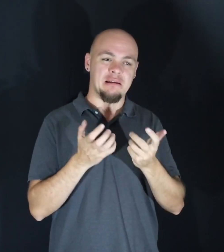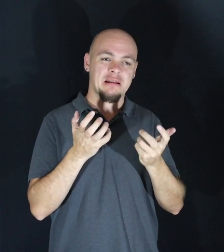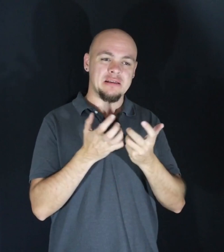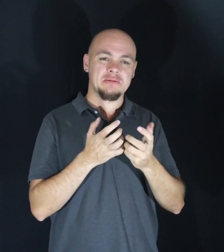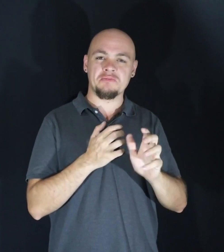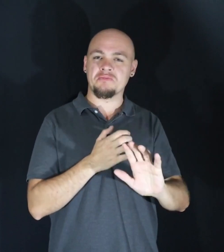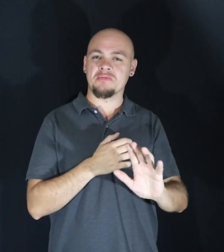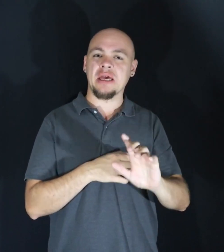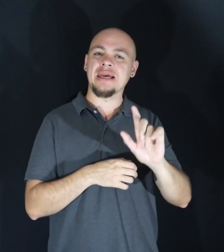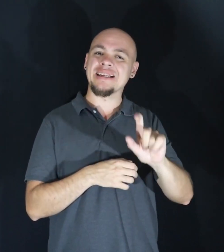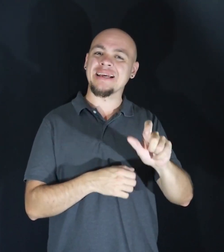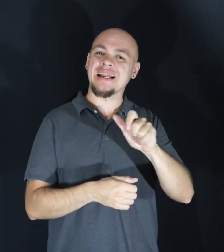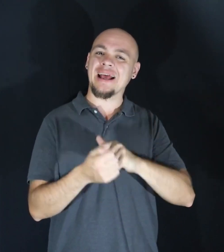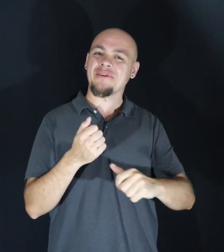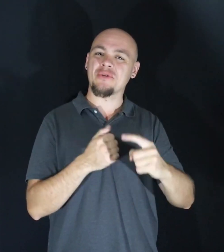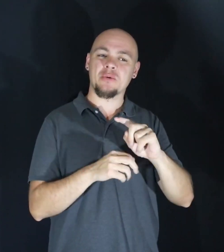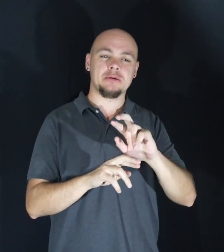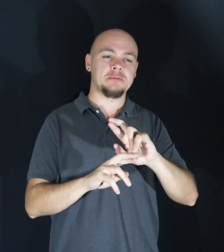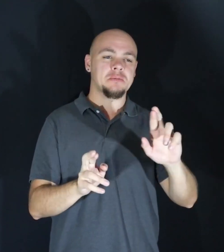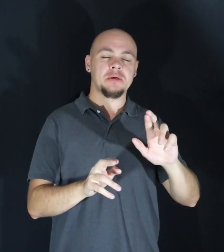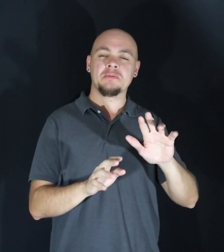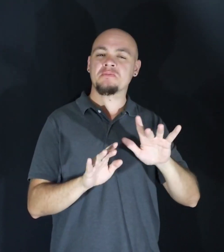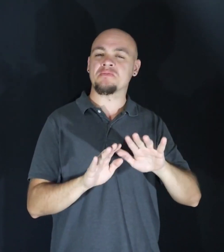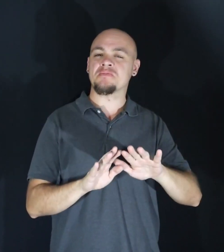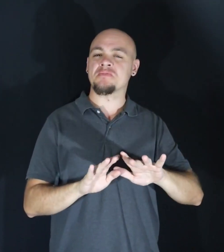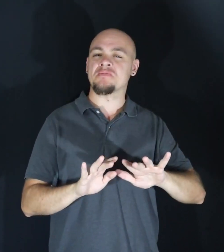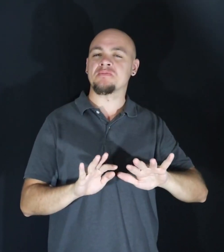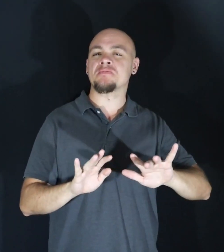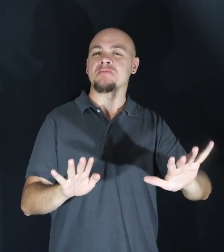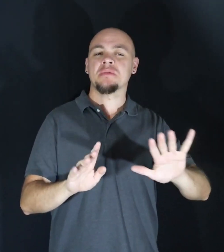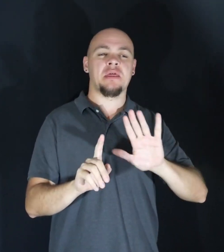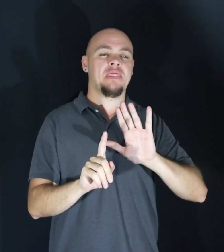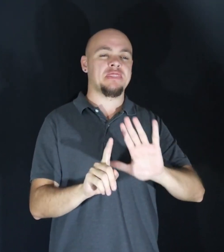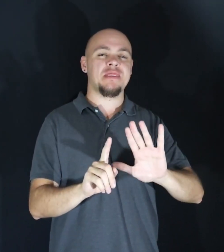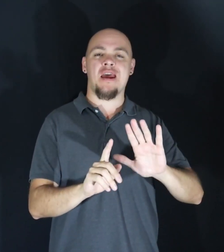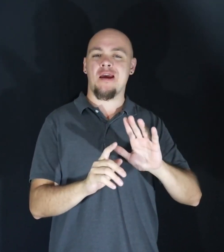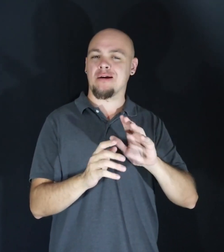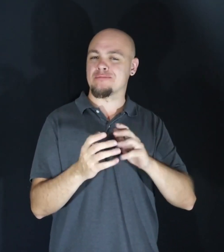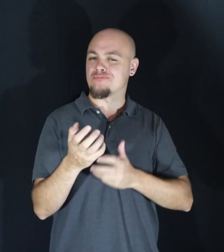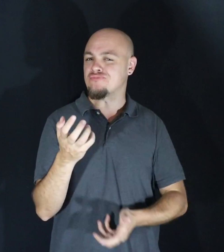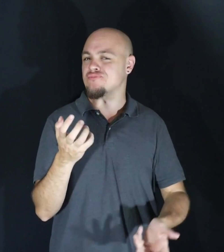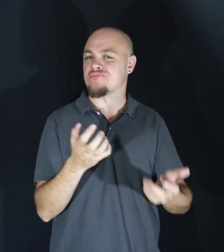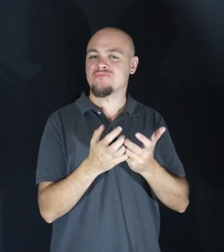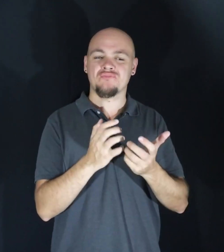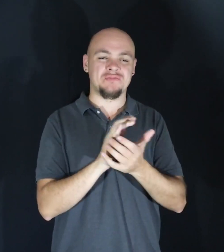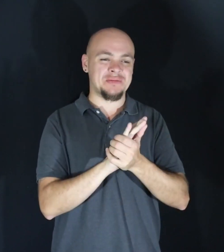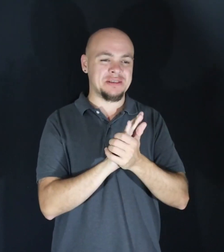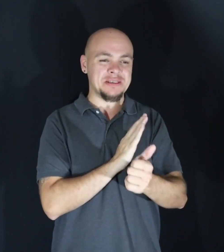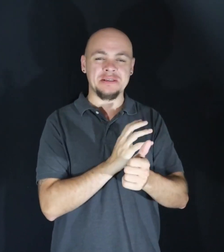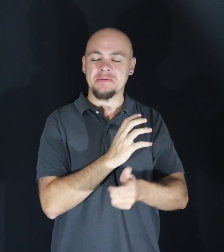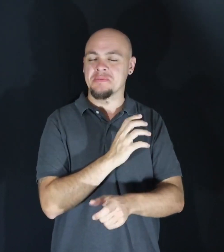We need everyone ready to emit the frequencies for which they are uniquely gifted.